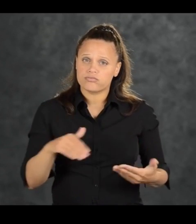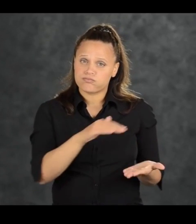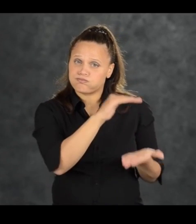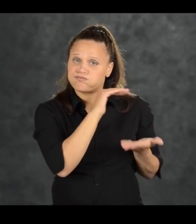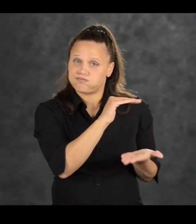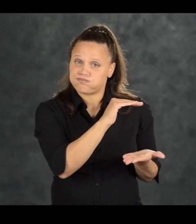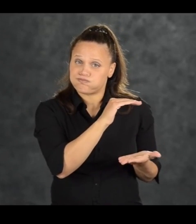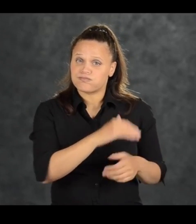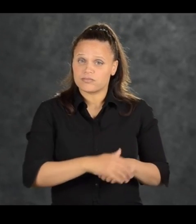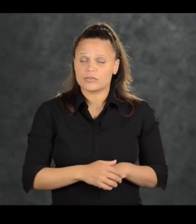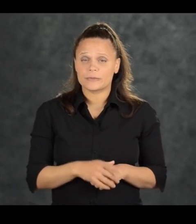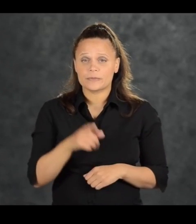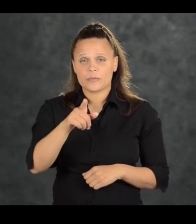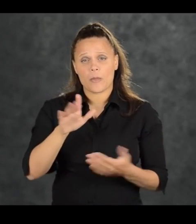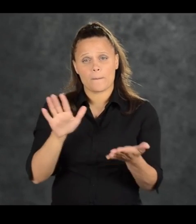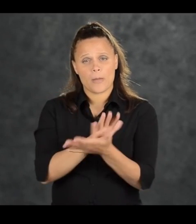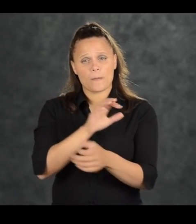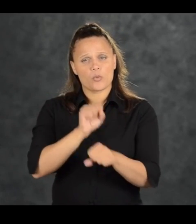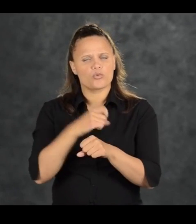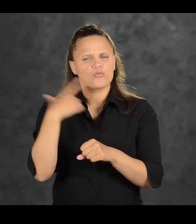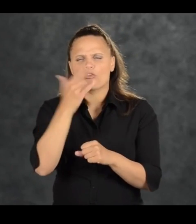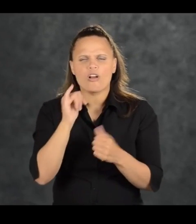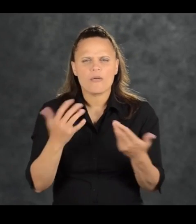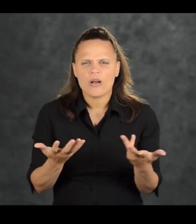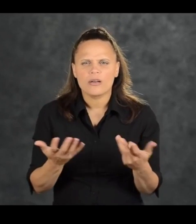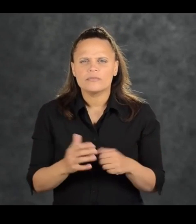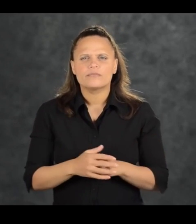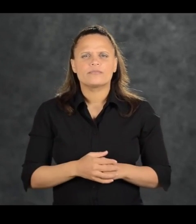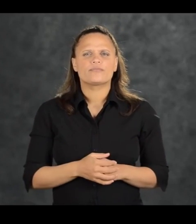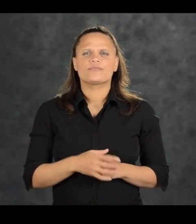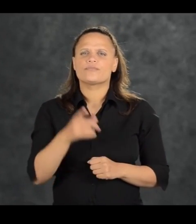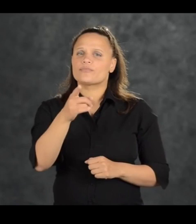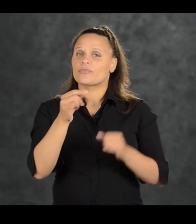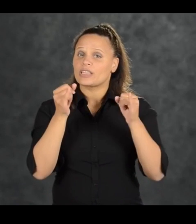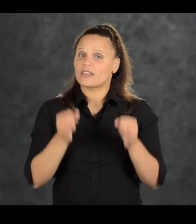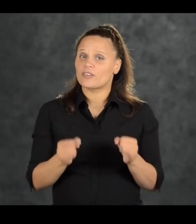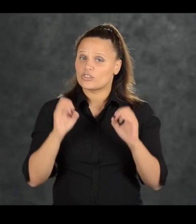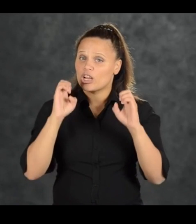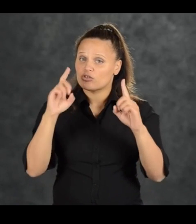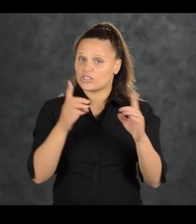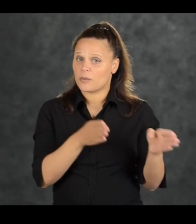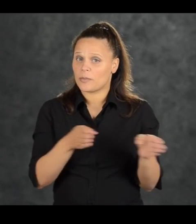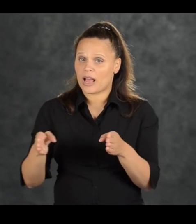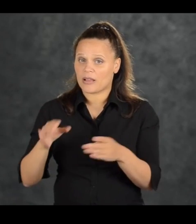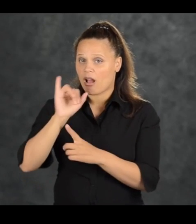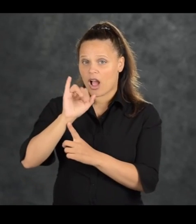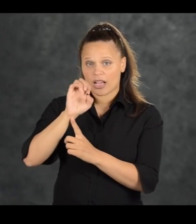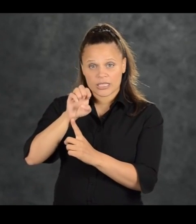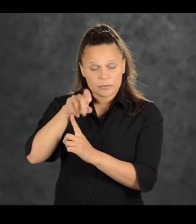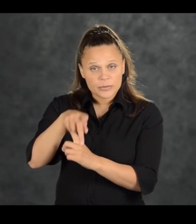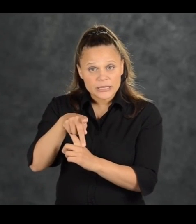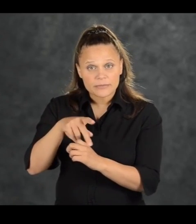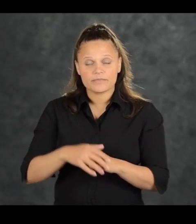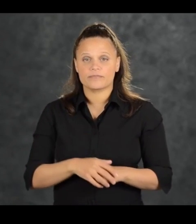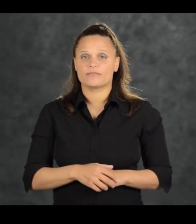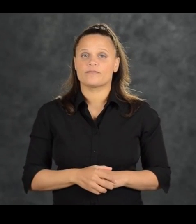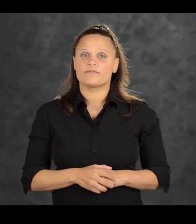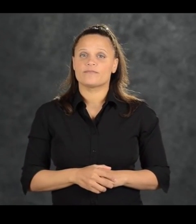So all of that paperwork that you accumulate over those years, it's going to be a lot. But you need to understand that